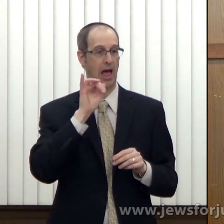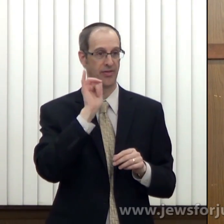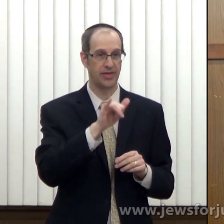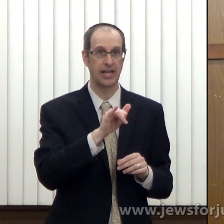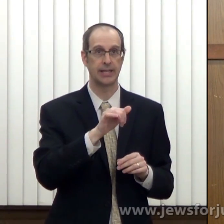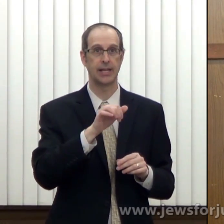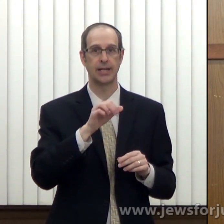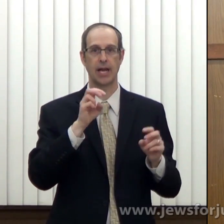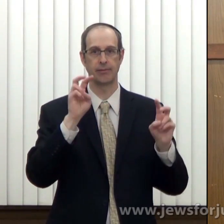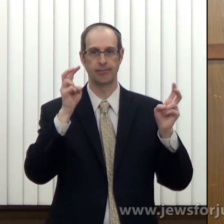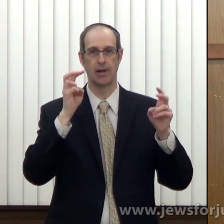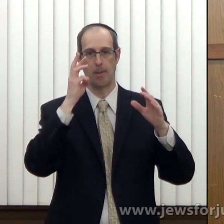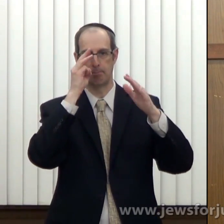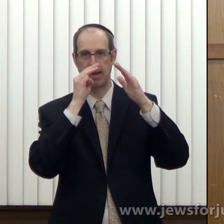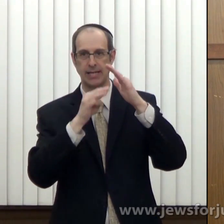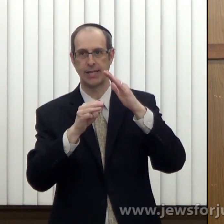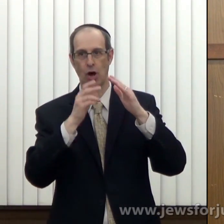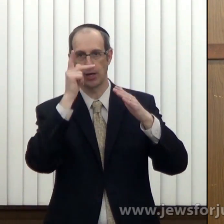messianic prophecy.